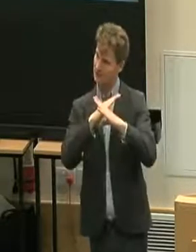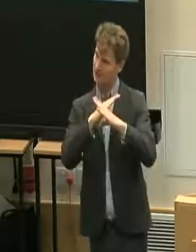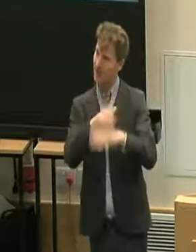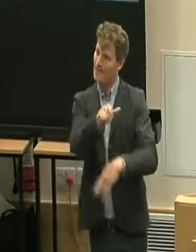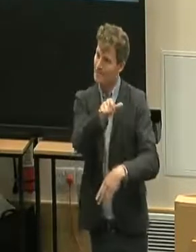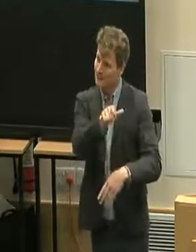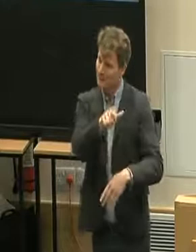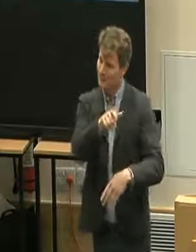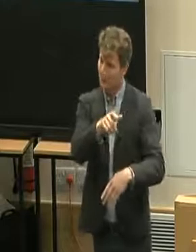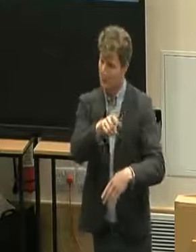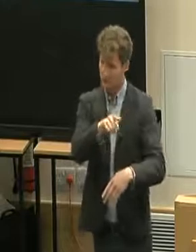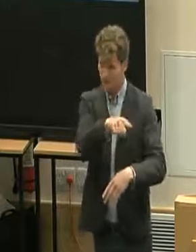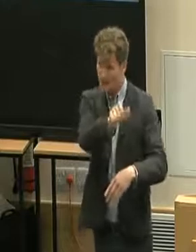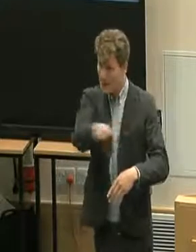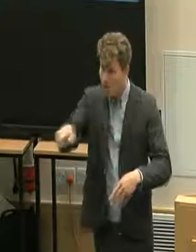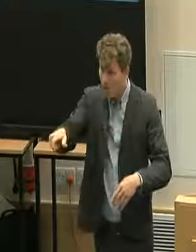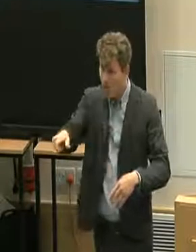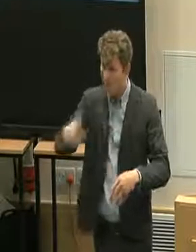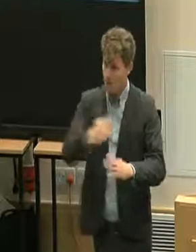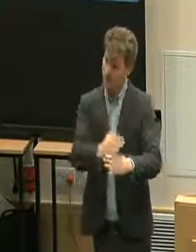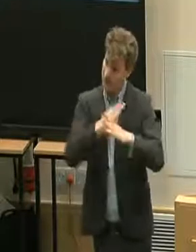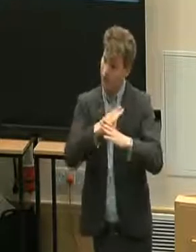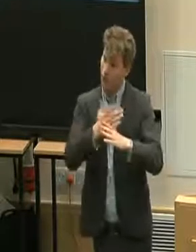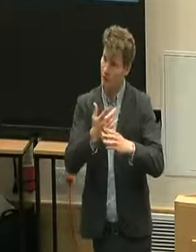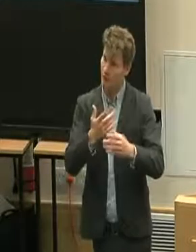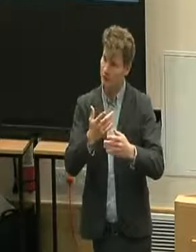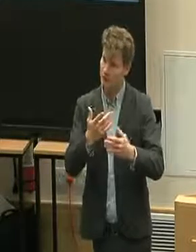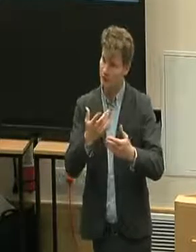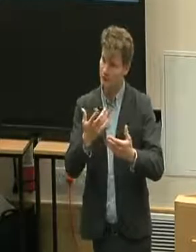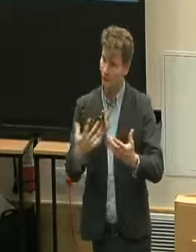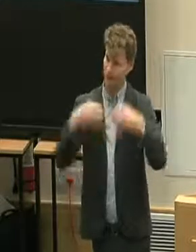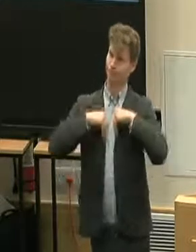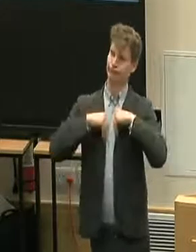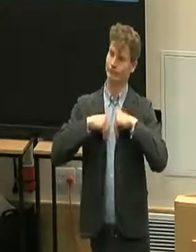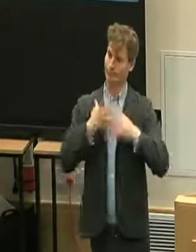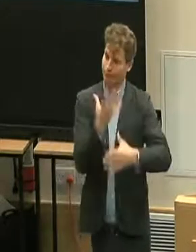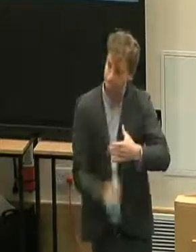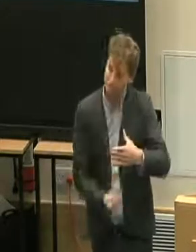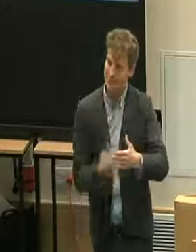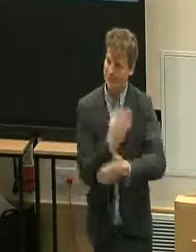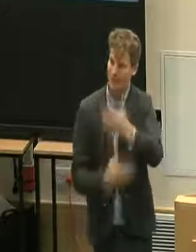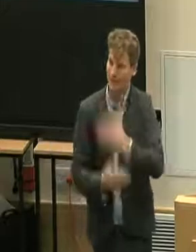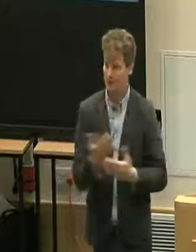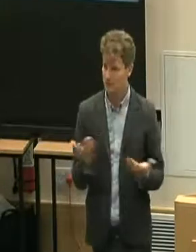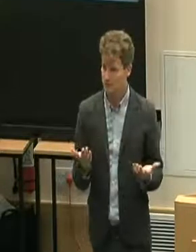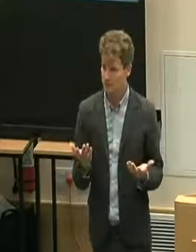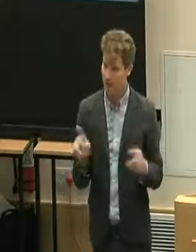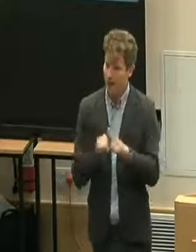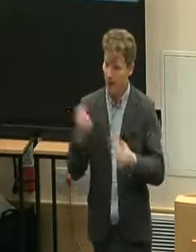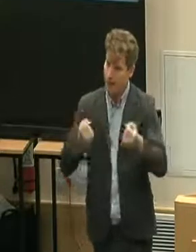on wearing seatbelts that prevent the kind of damage that is done in an automobile